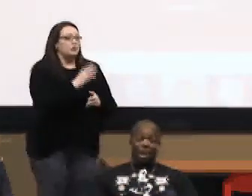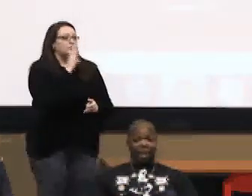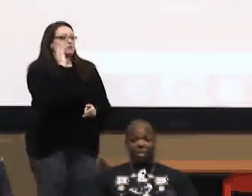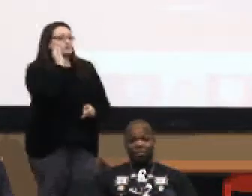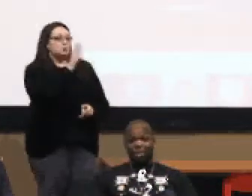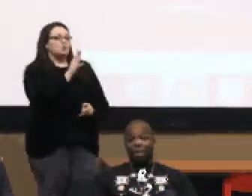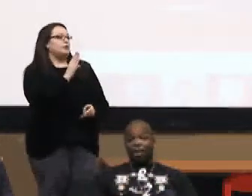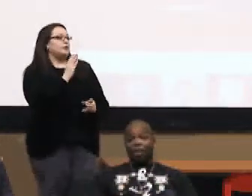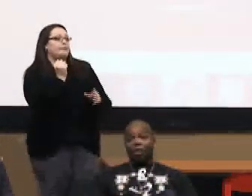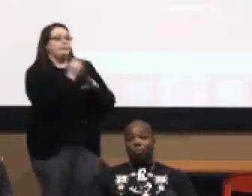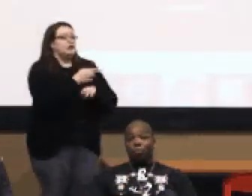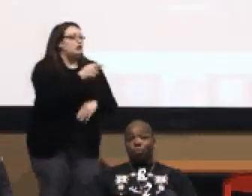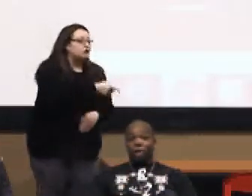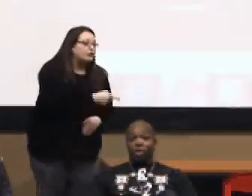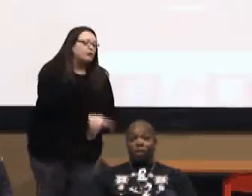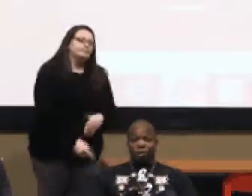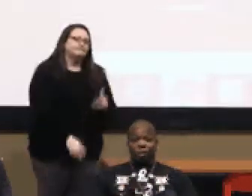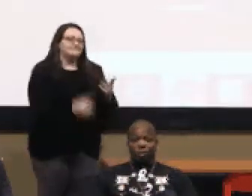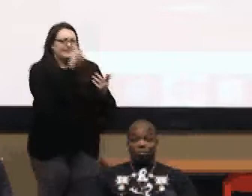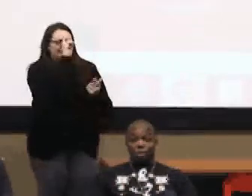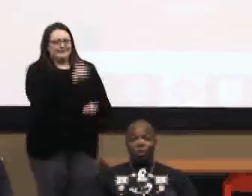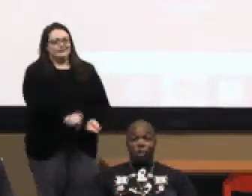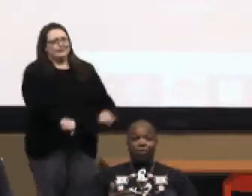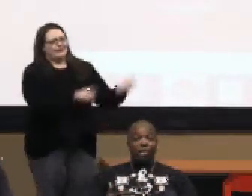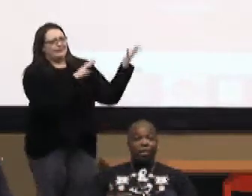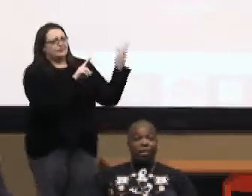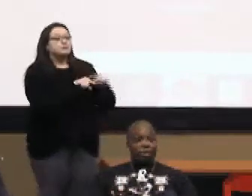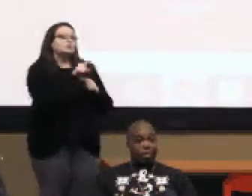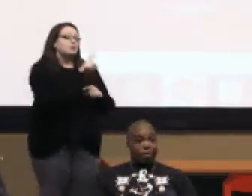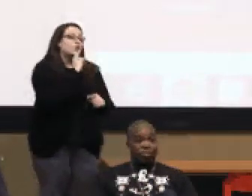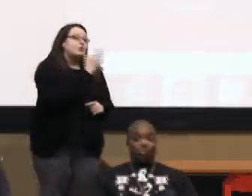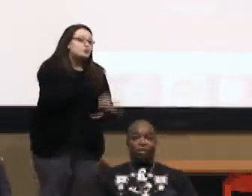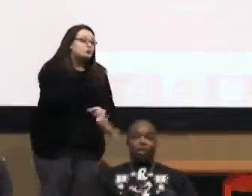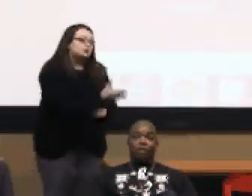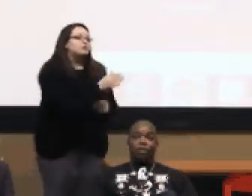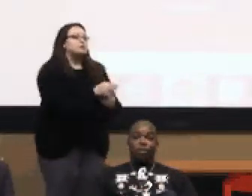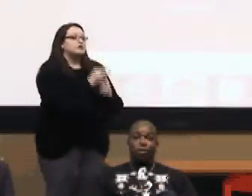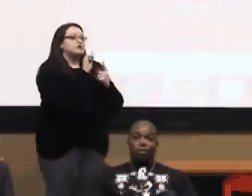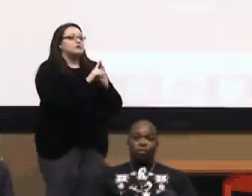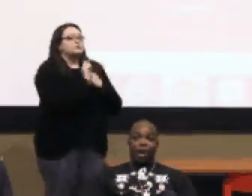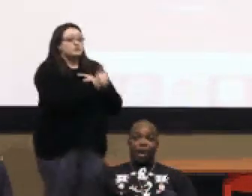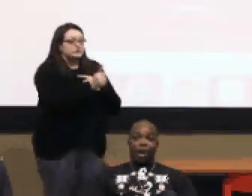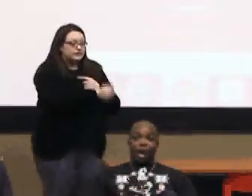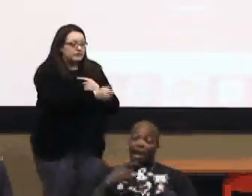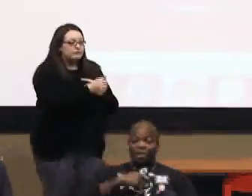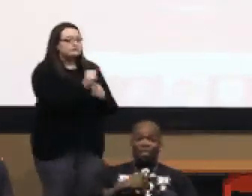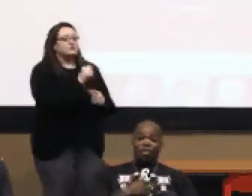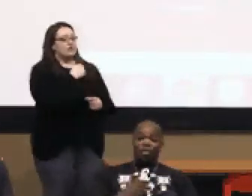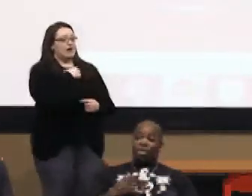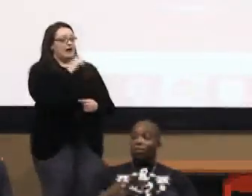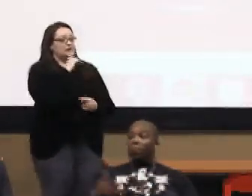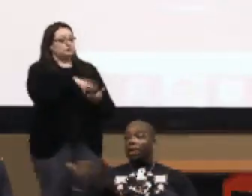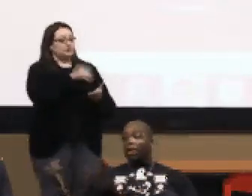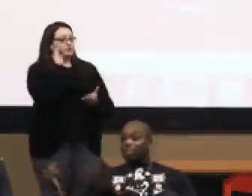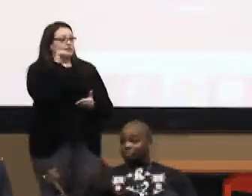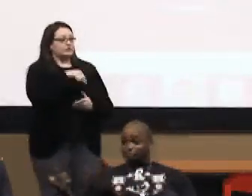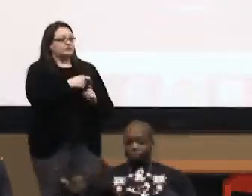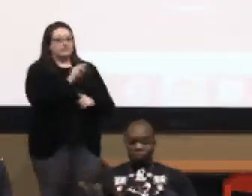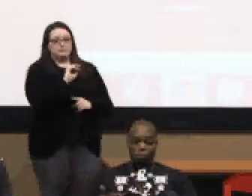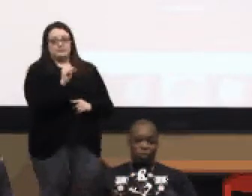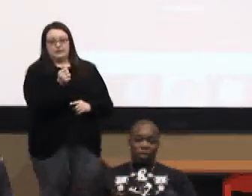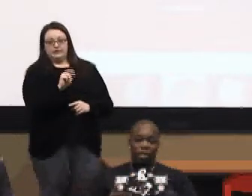over that. But you're you. You are unique to yourself. So I actually learned this from